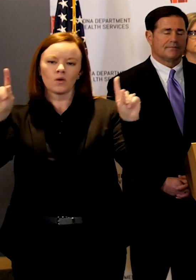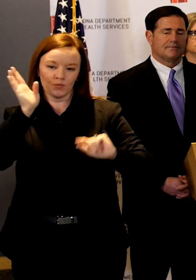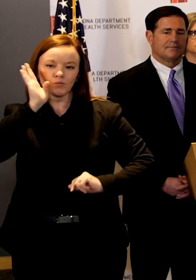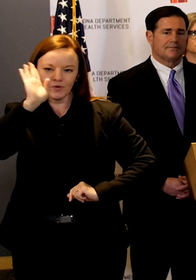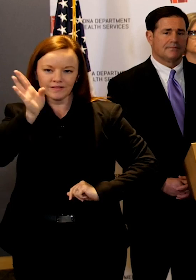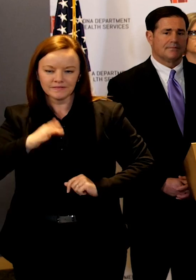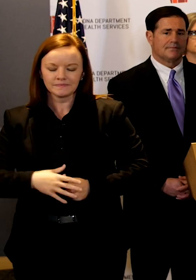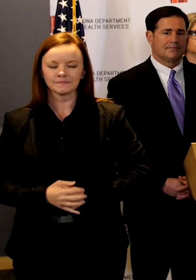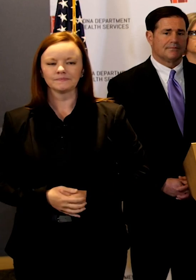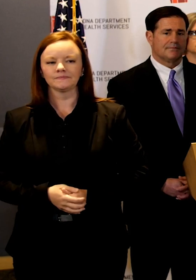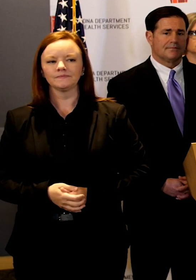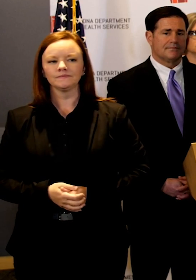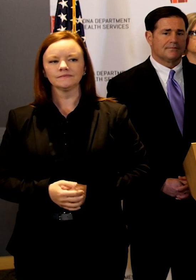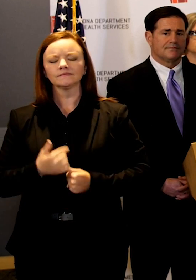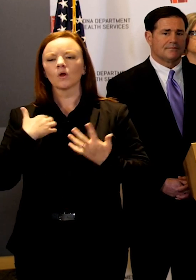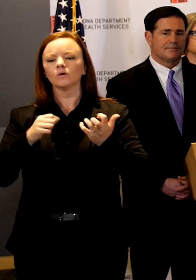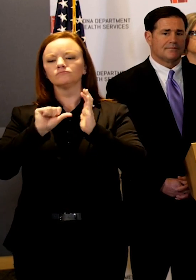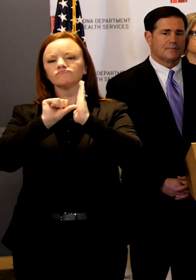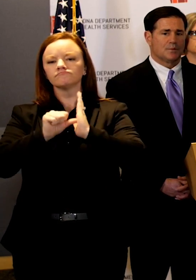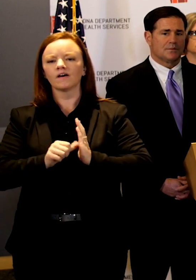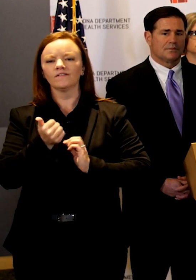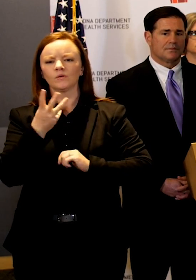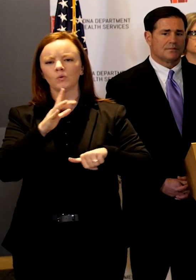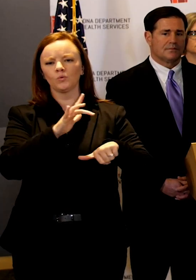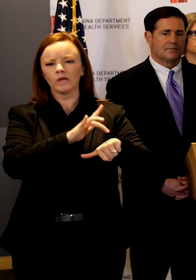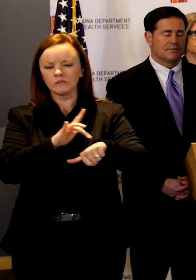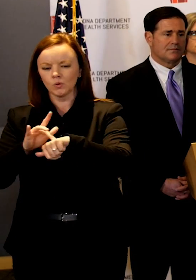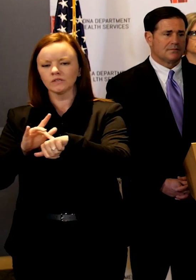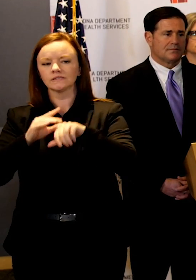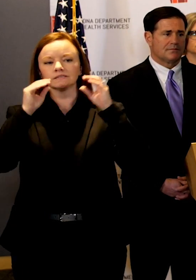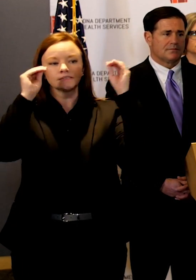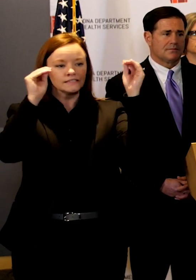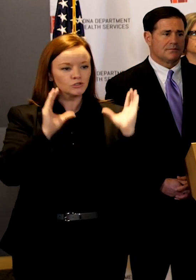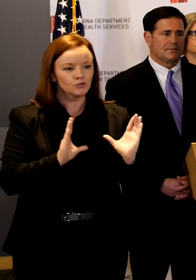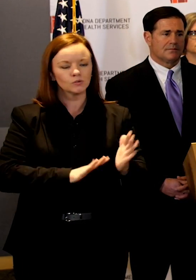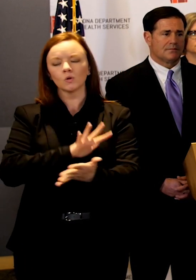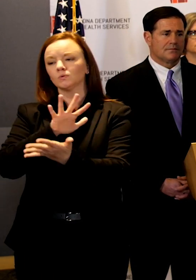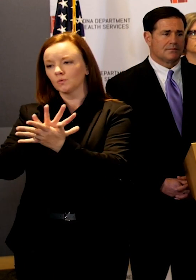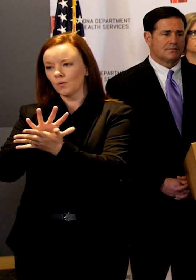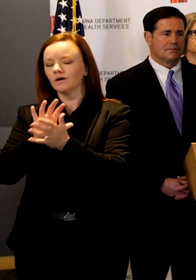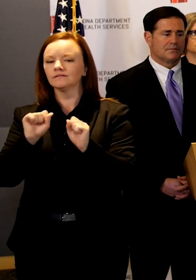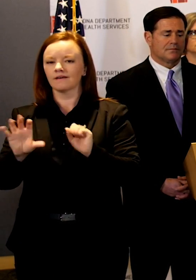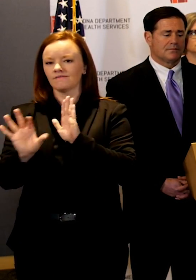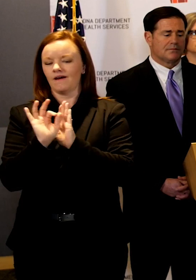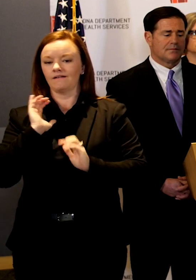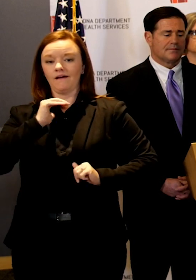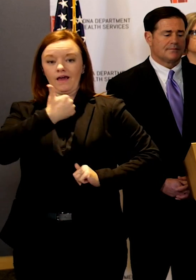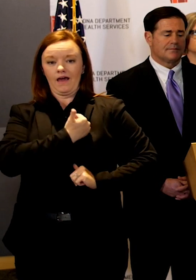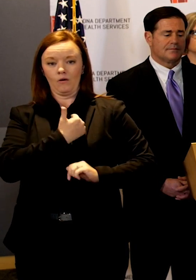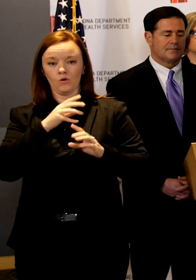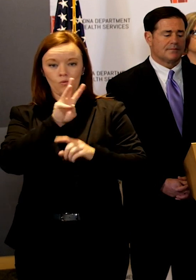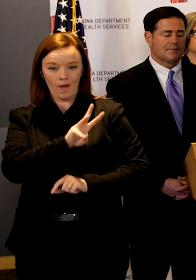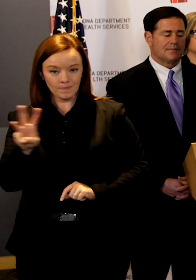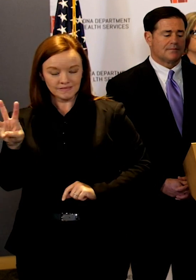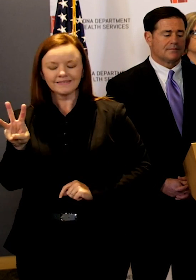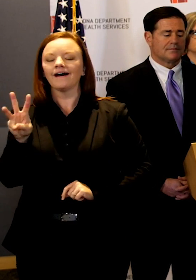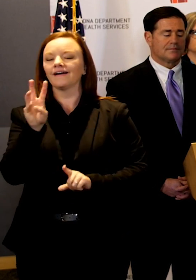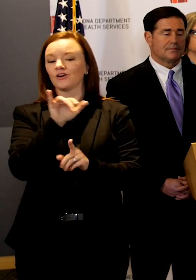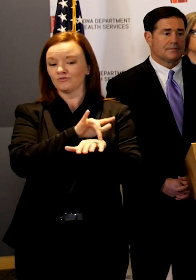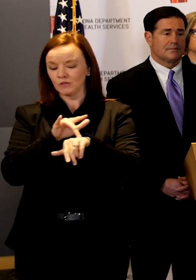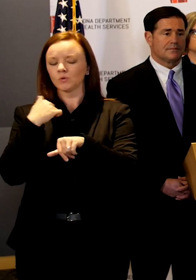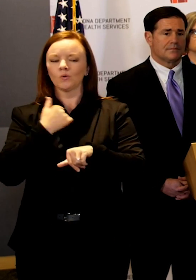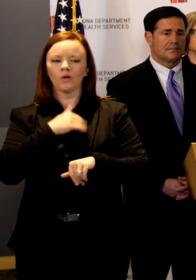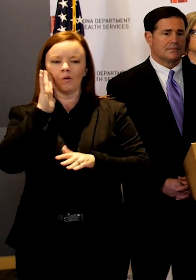I want to highlight a few resources educators and schools can find on our website that will be continually updated